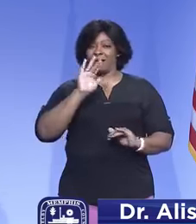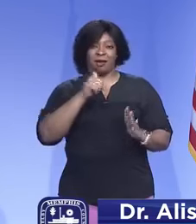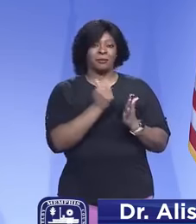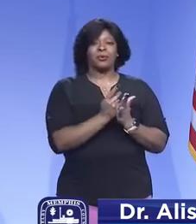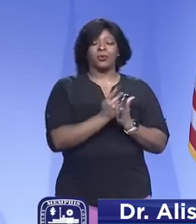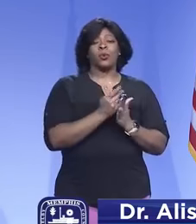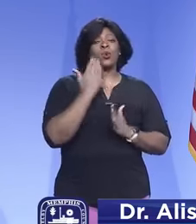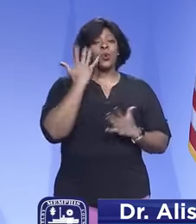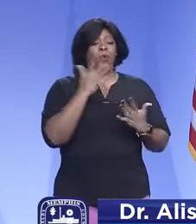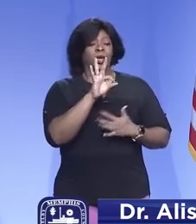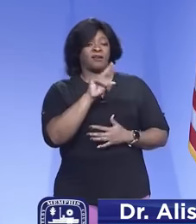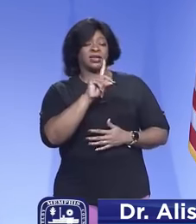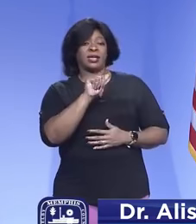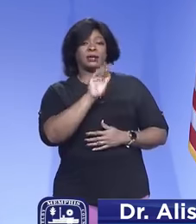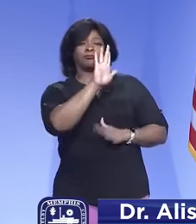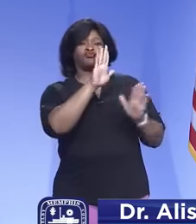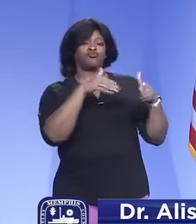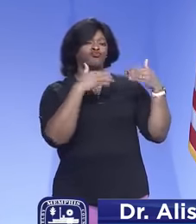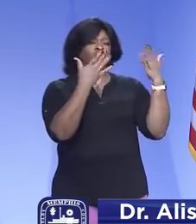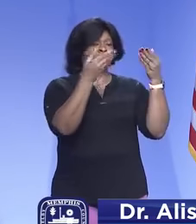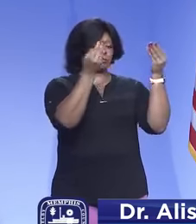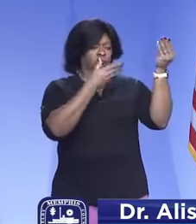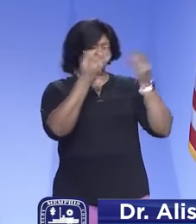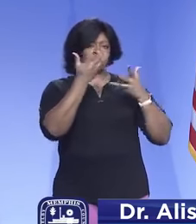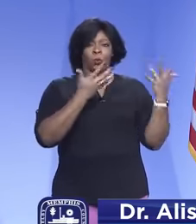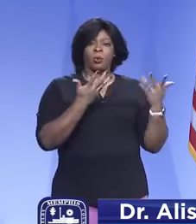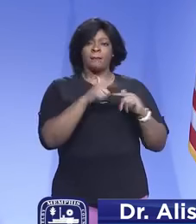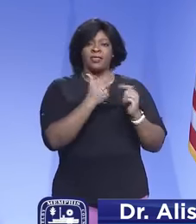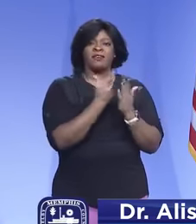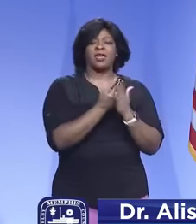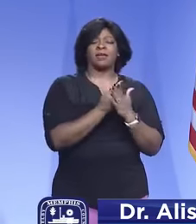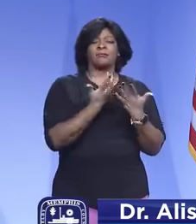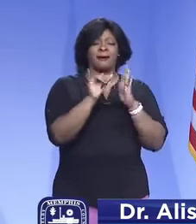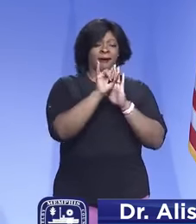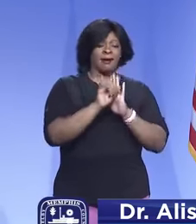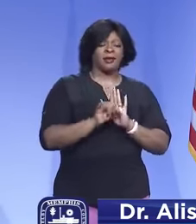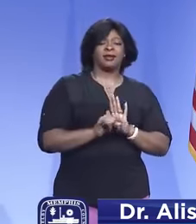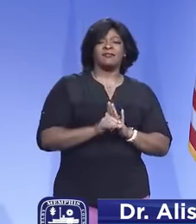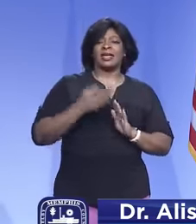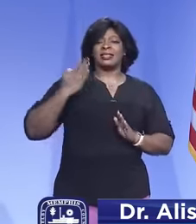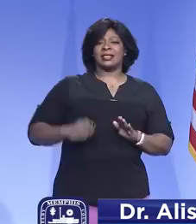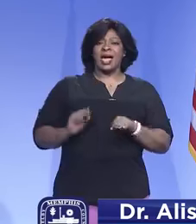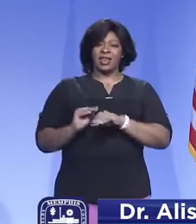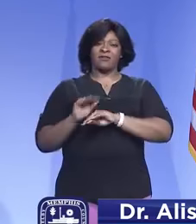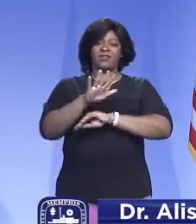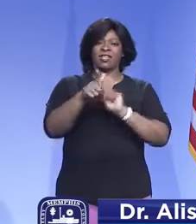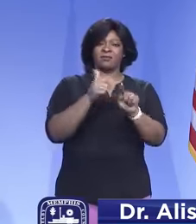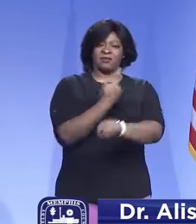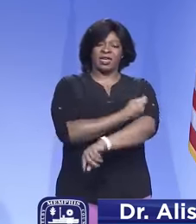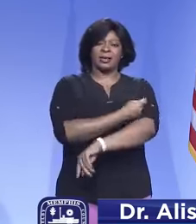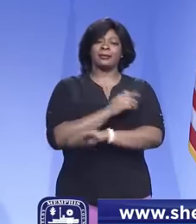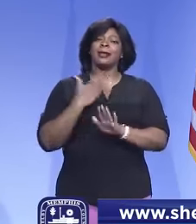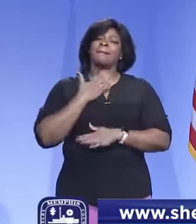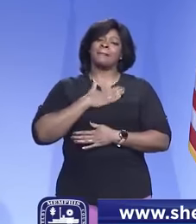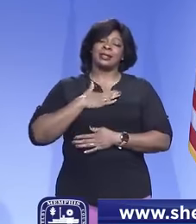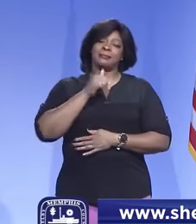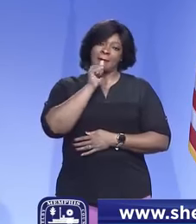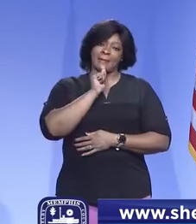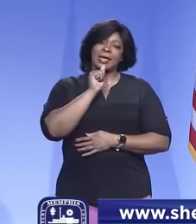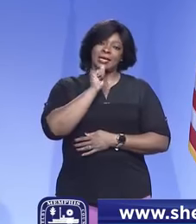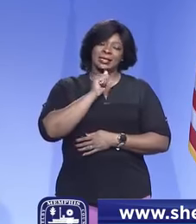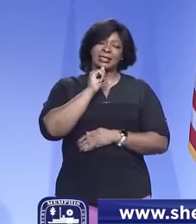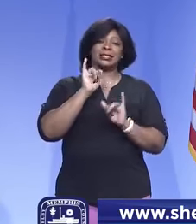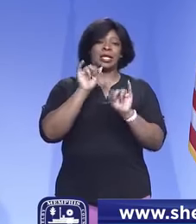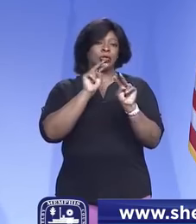to know what the FDA recommendations are and the identified side effects. So we ask you to be patient and